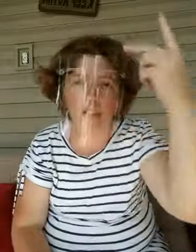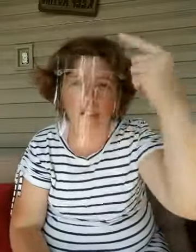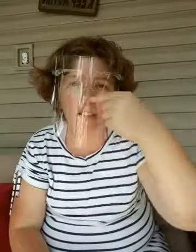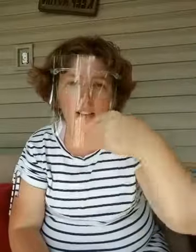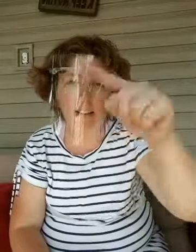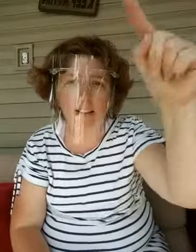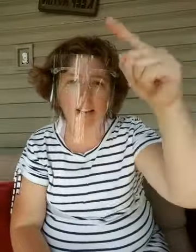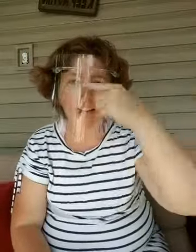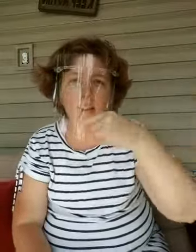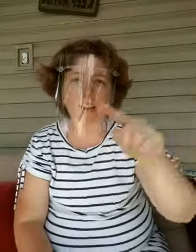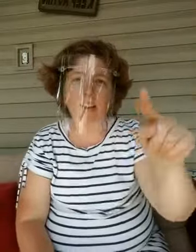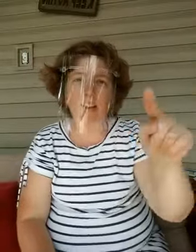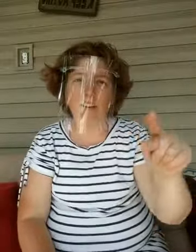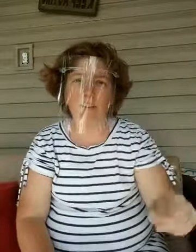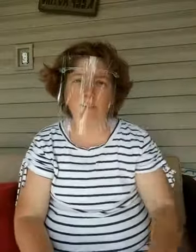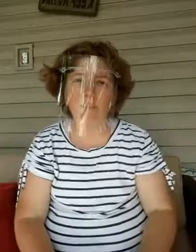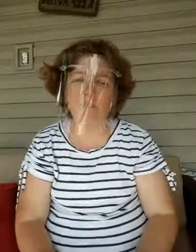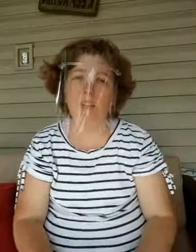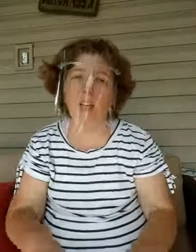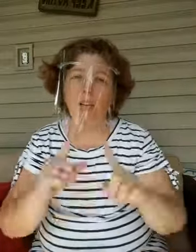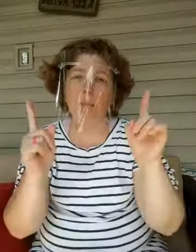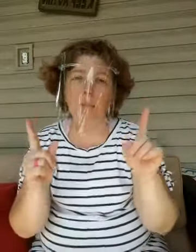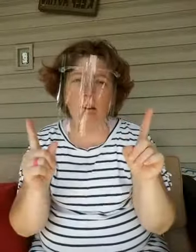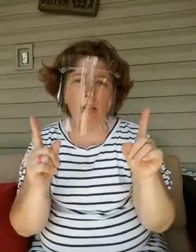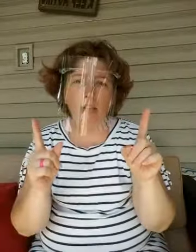see, the glare. But